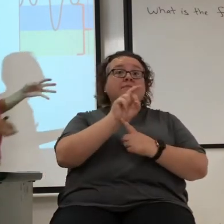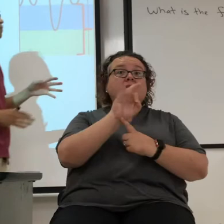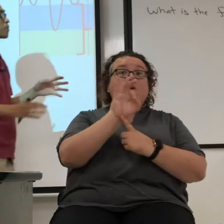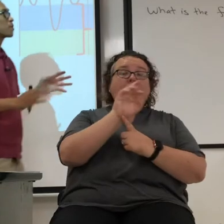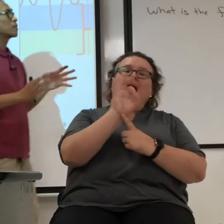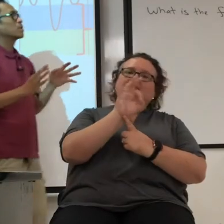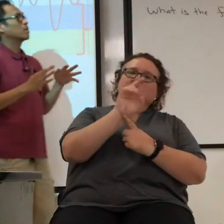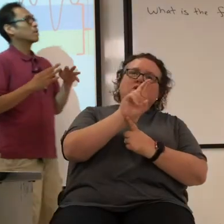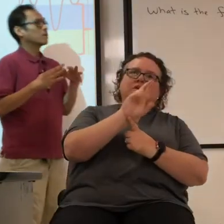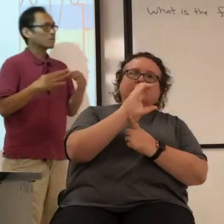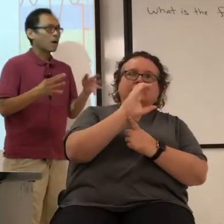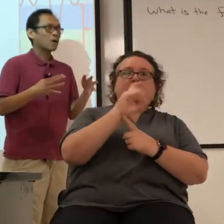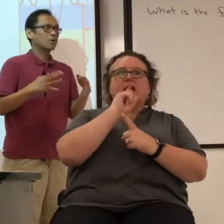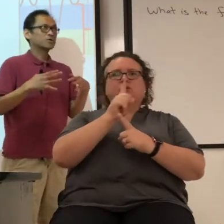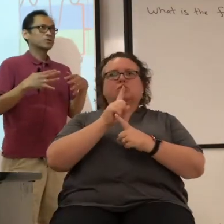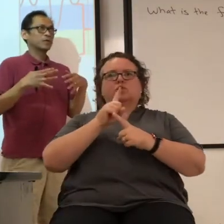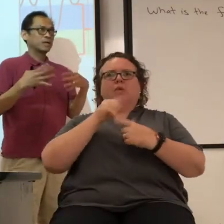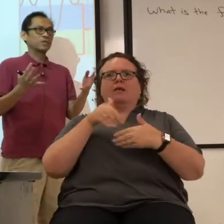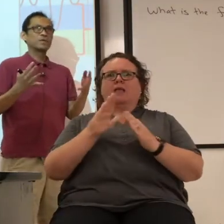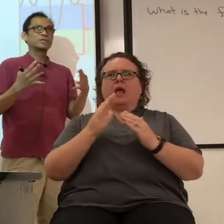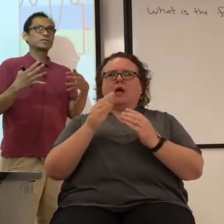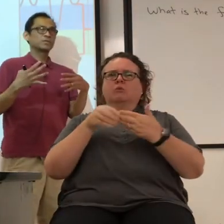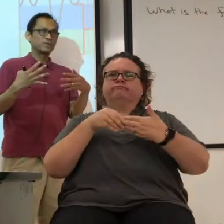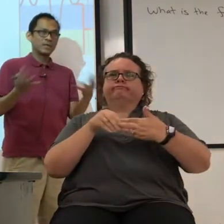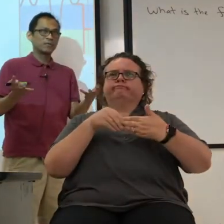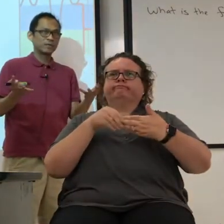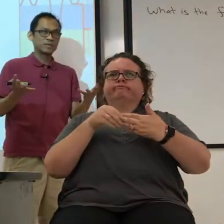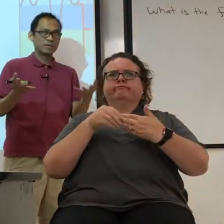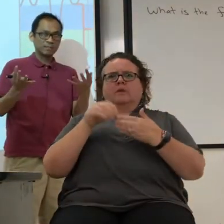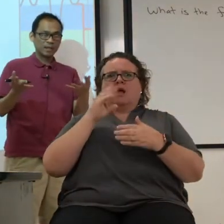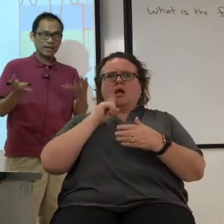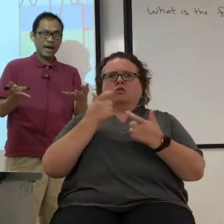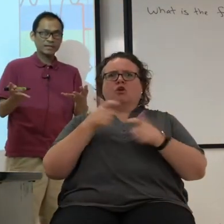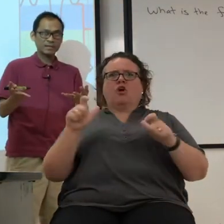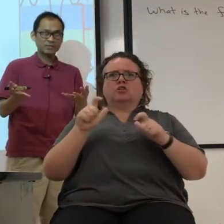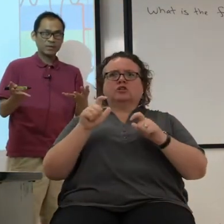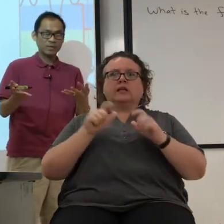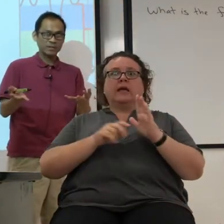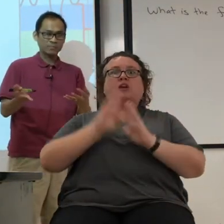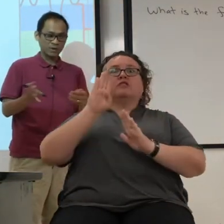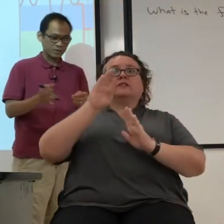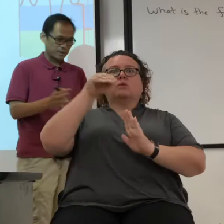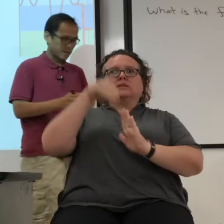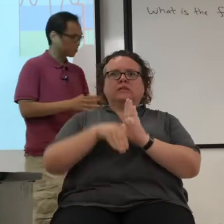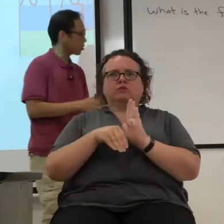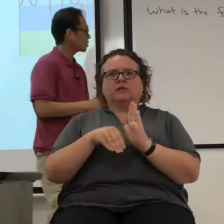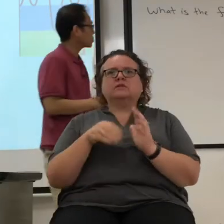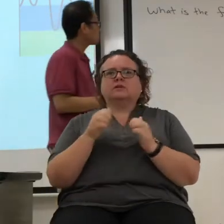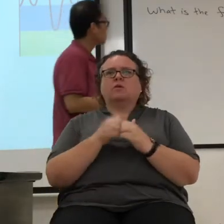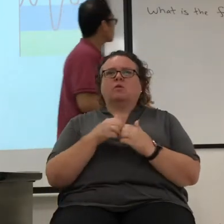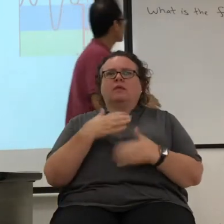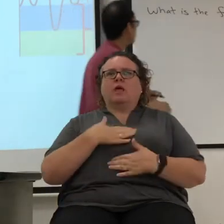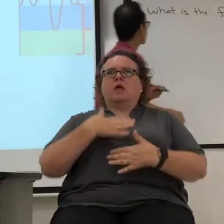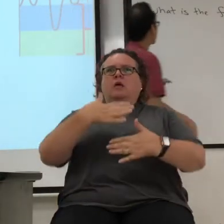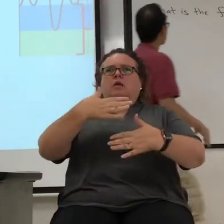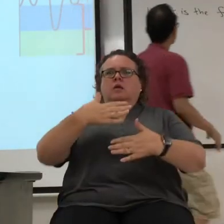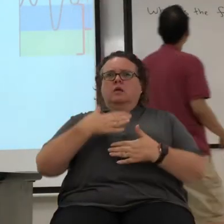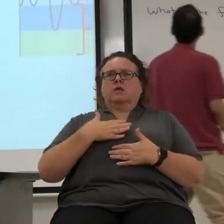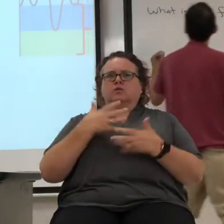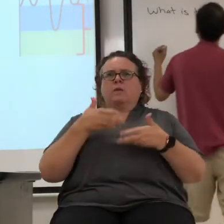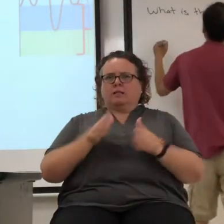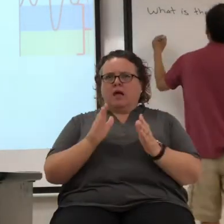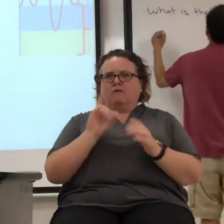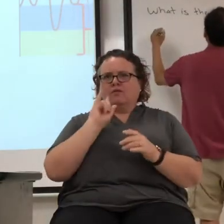is to buffer large increases or decreases in the blood gases with inspiration and expiration.